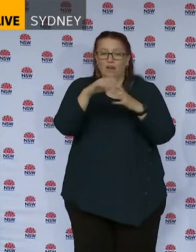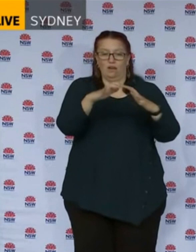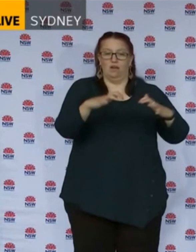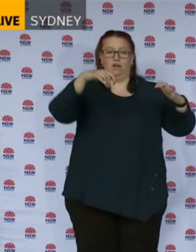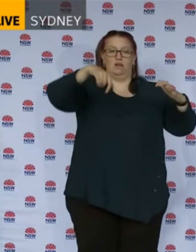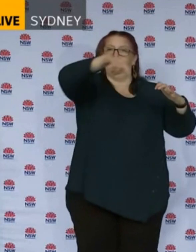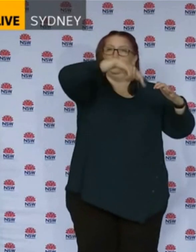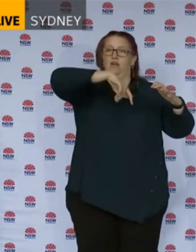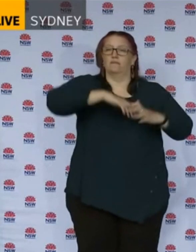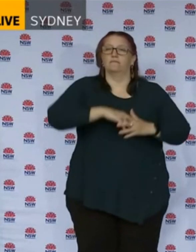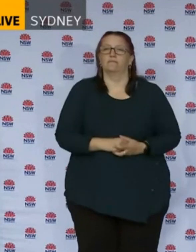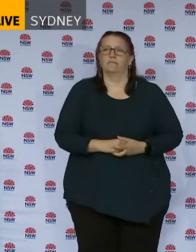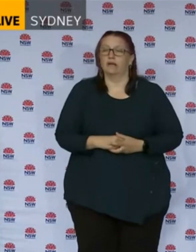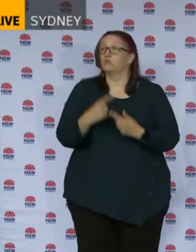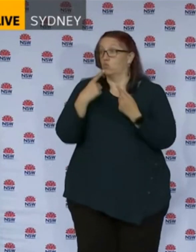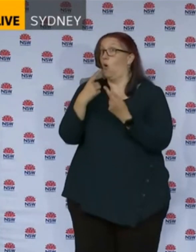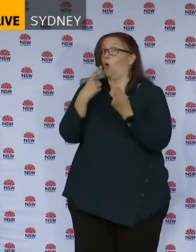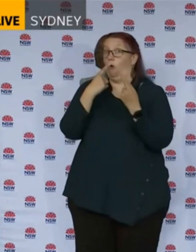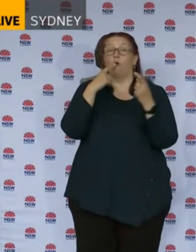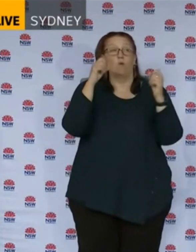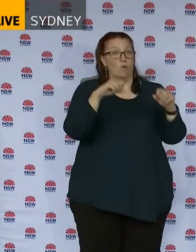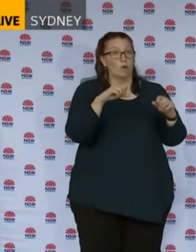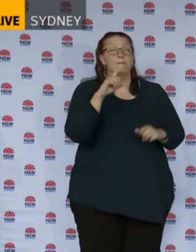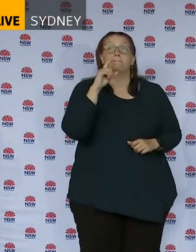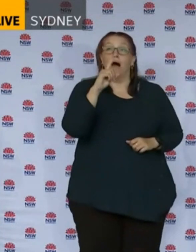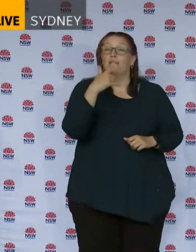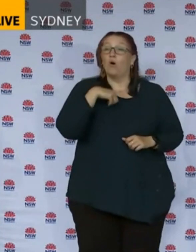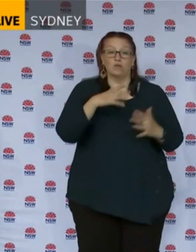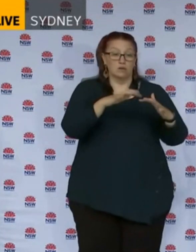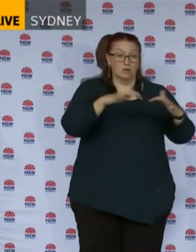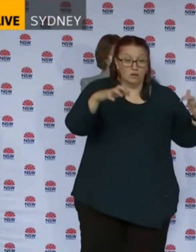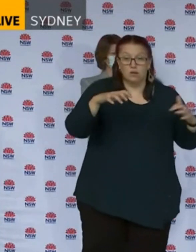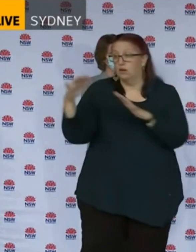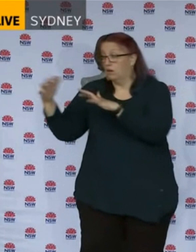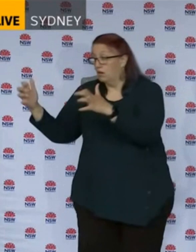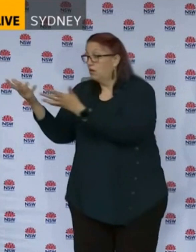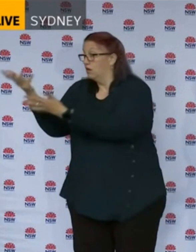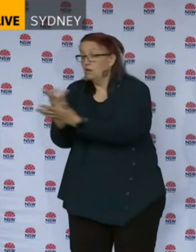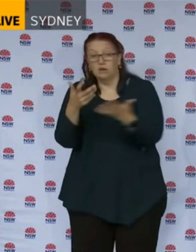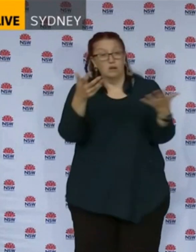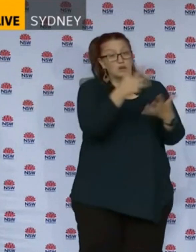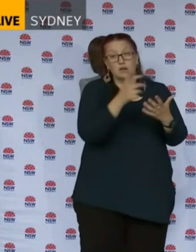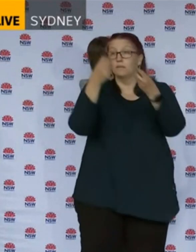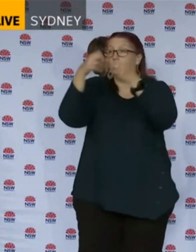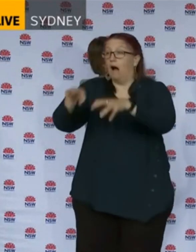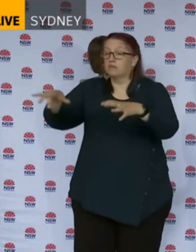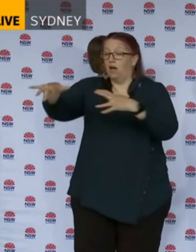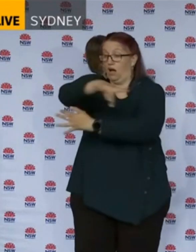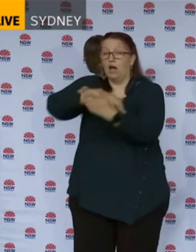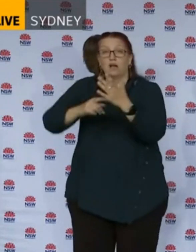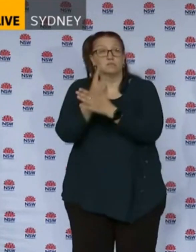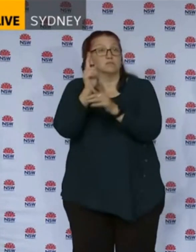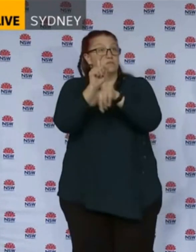was communicated, but subsequently, because there was concurrent activity going on, some of our close